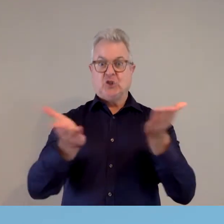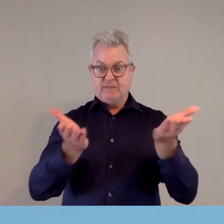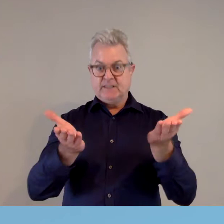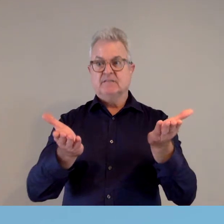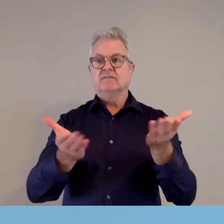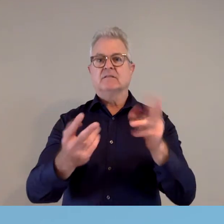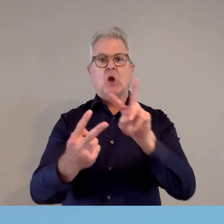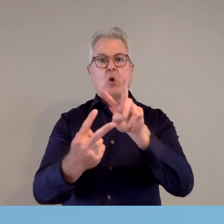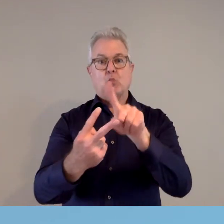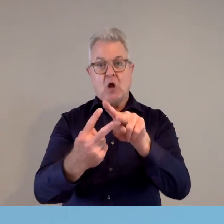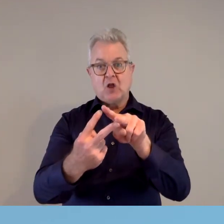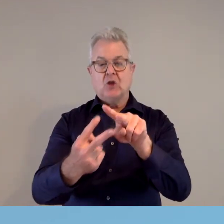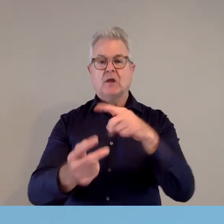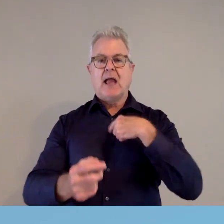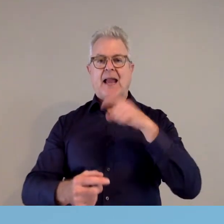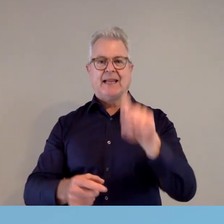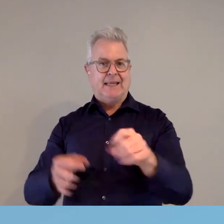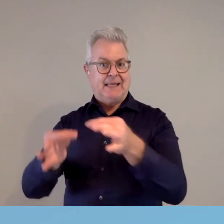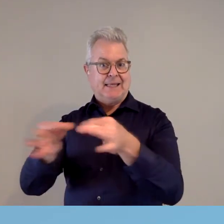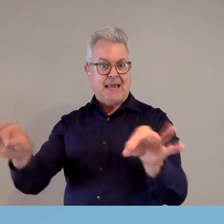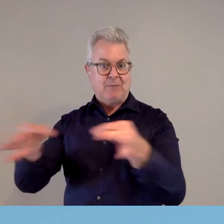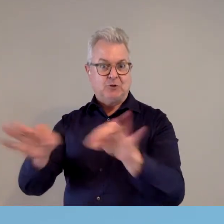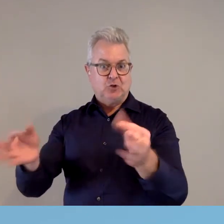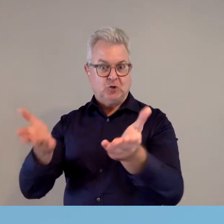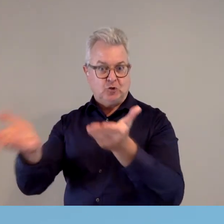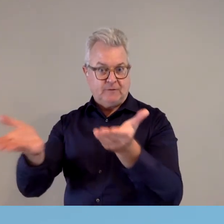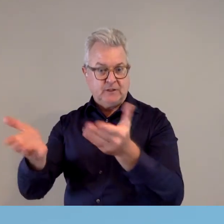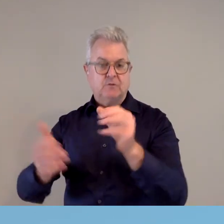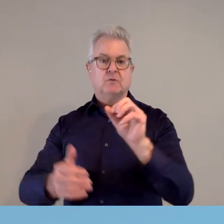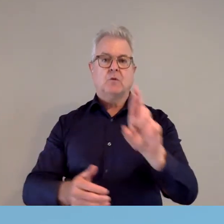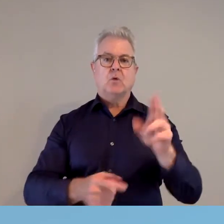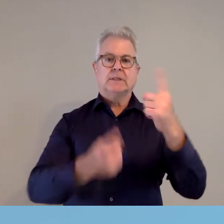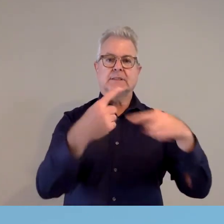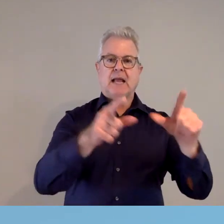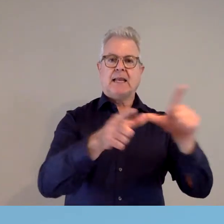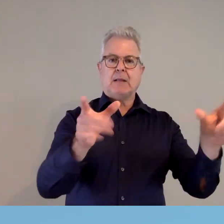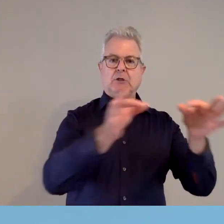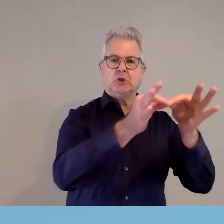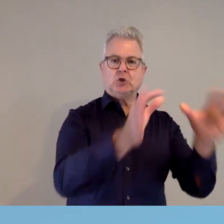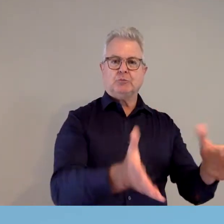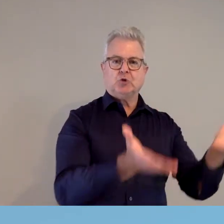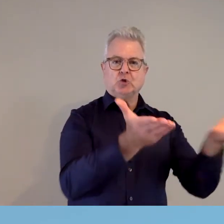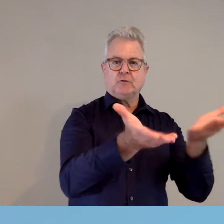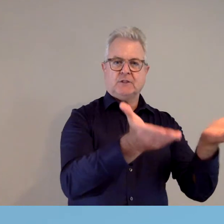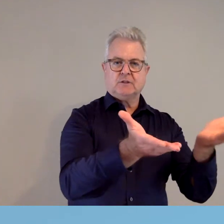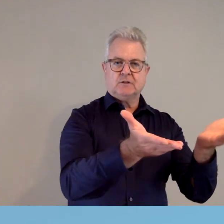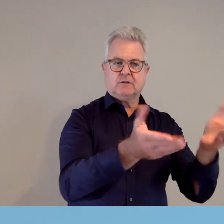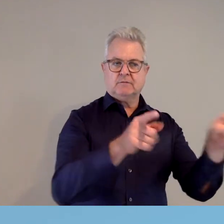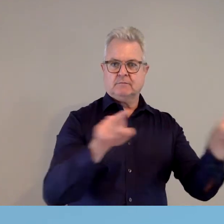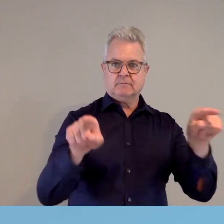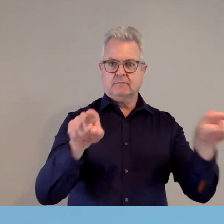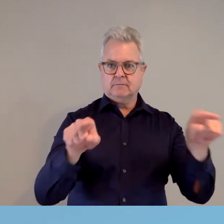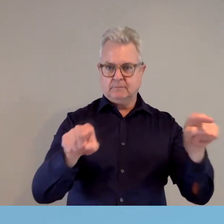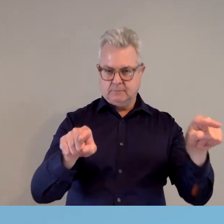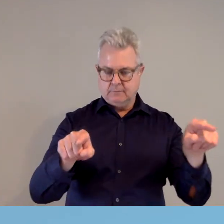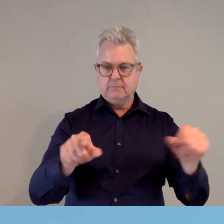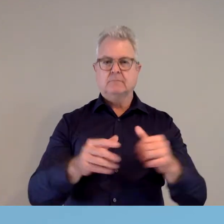As for services, it could be either that the person needs captioning services, or they need a live interpreter.